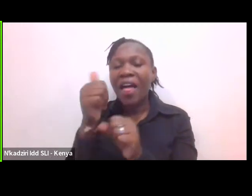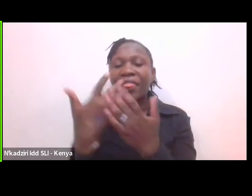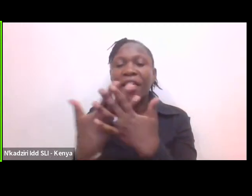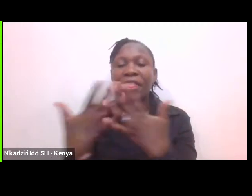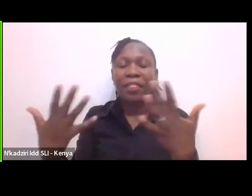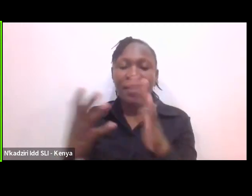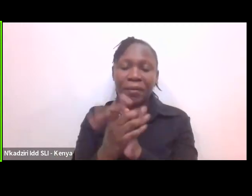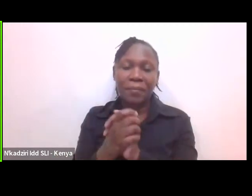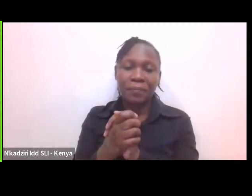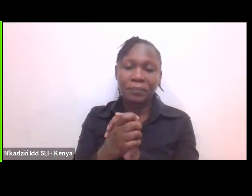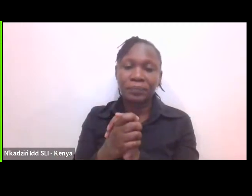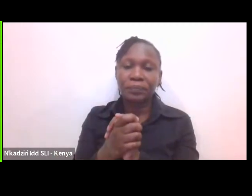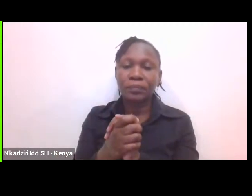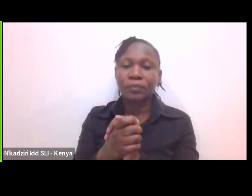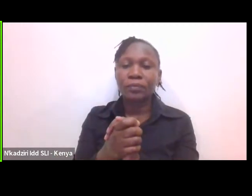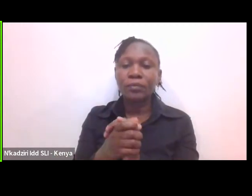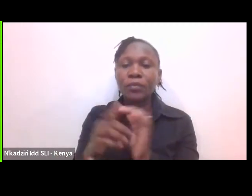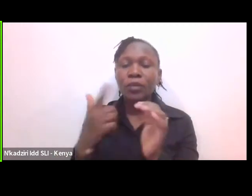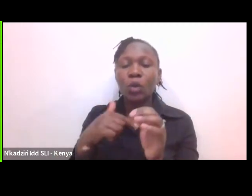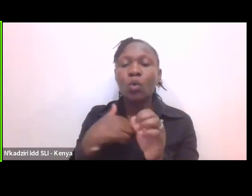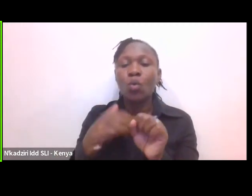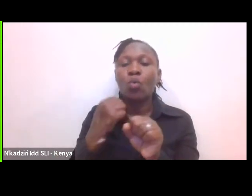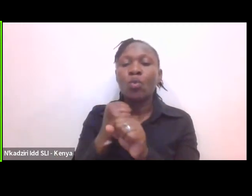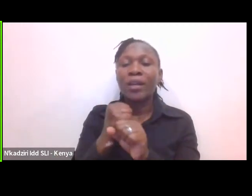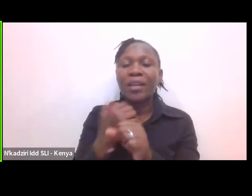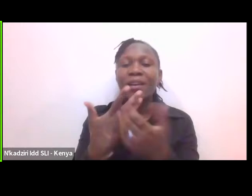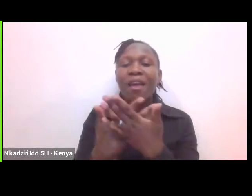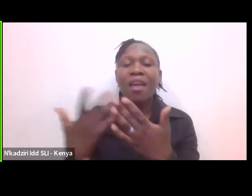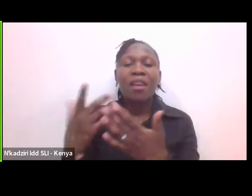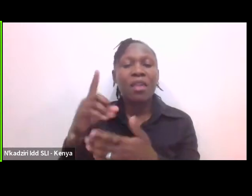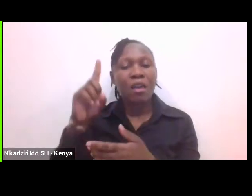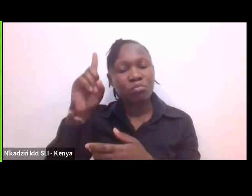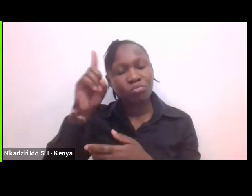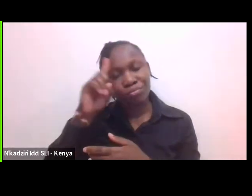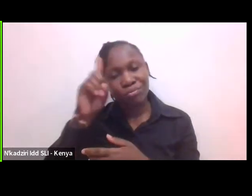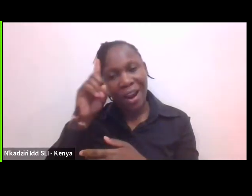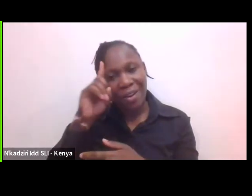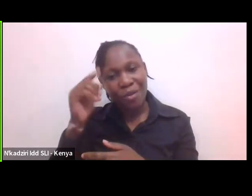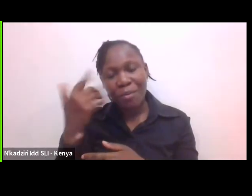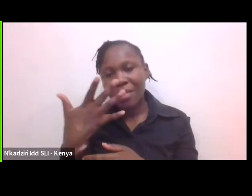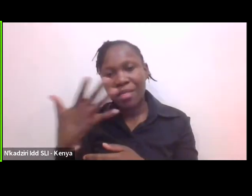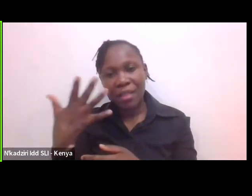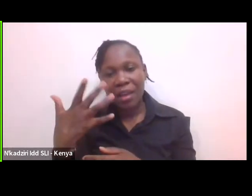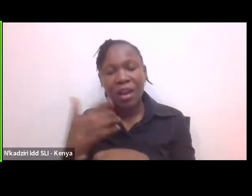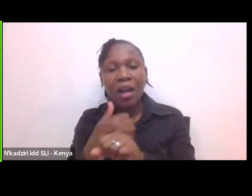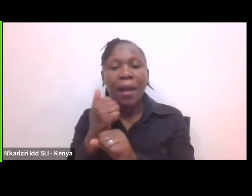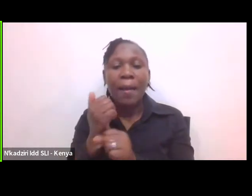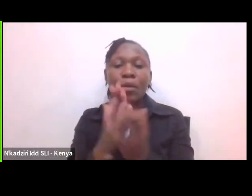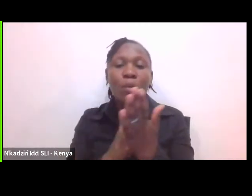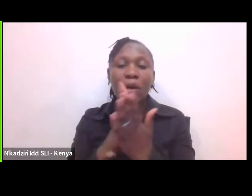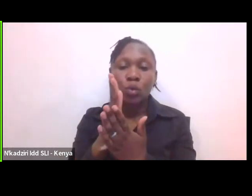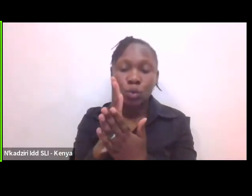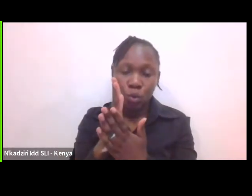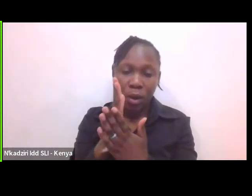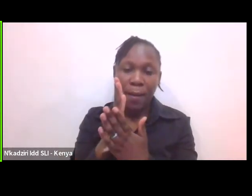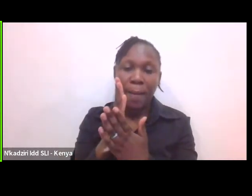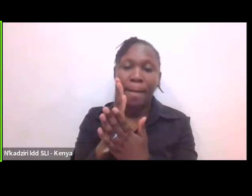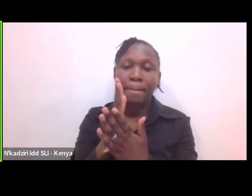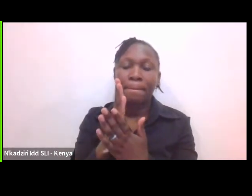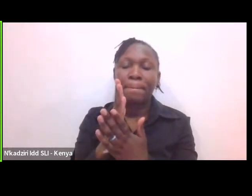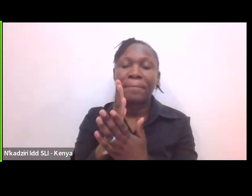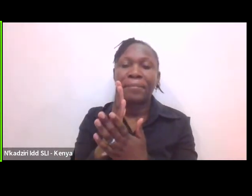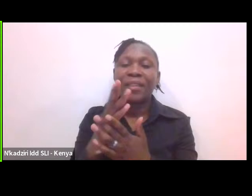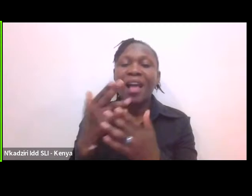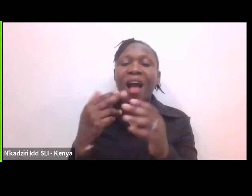random, actually highly structured other stuff to ensure that the hard grind of skills